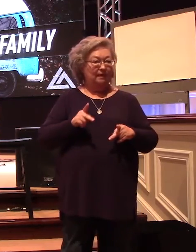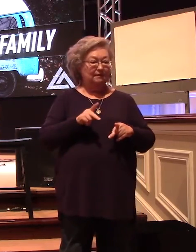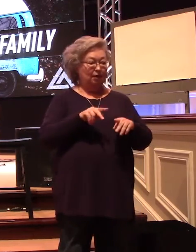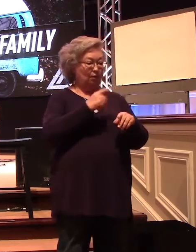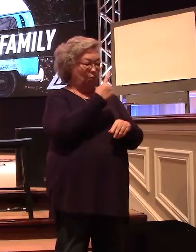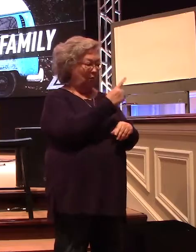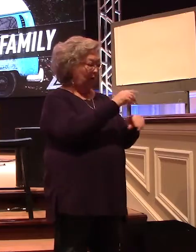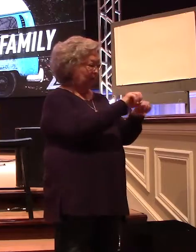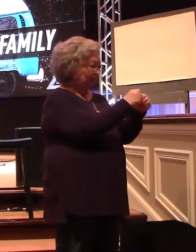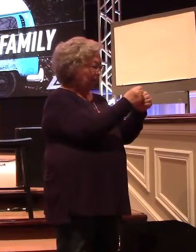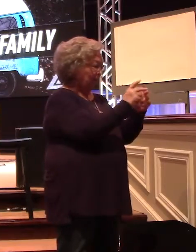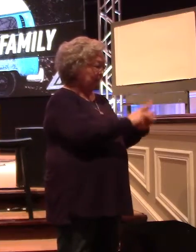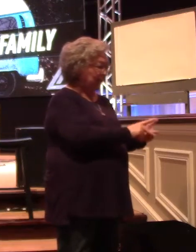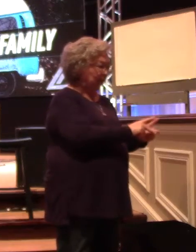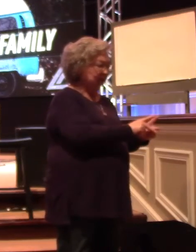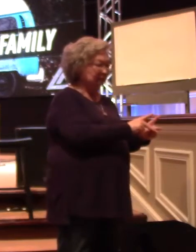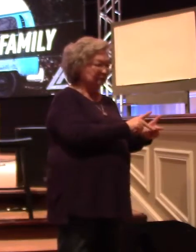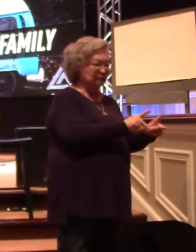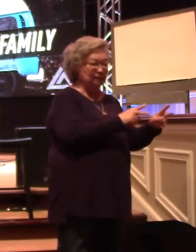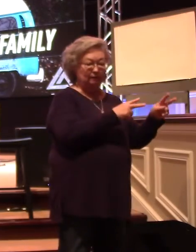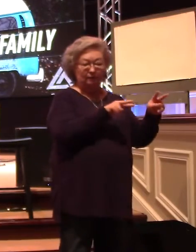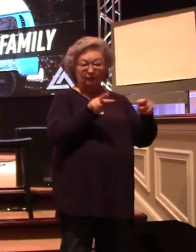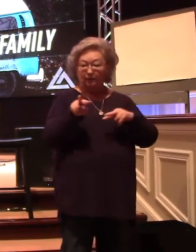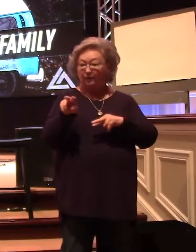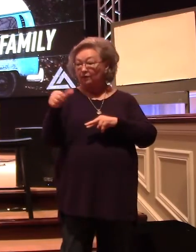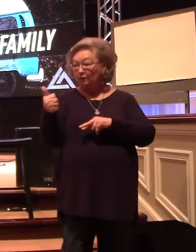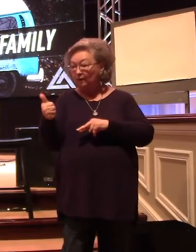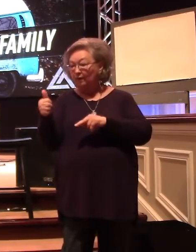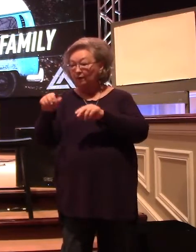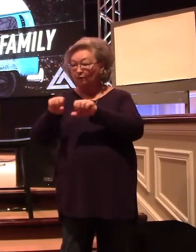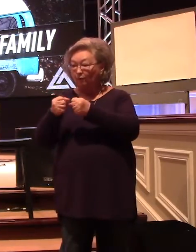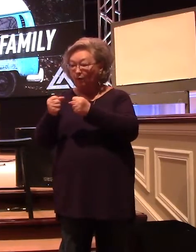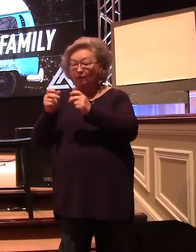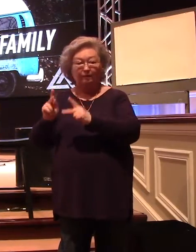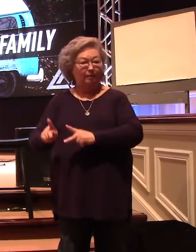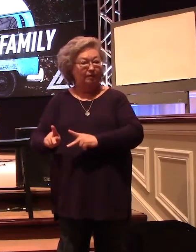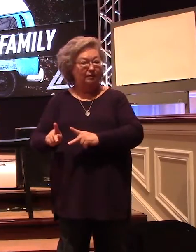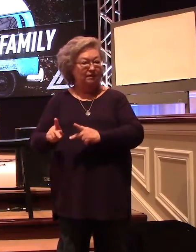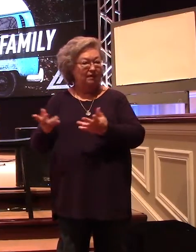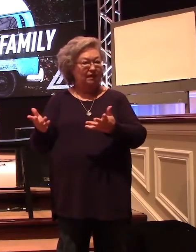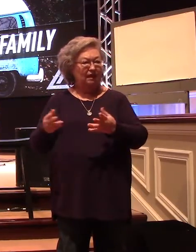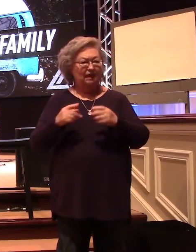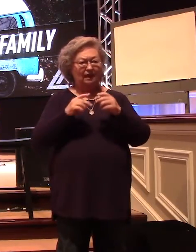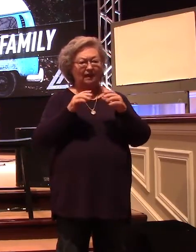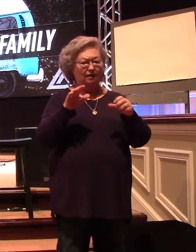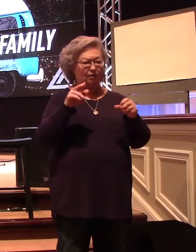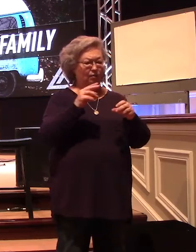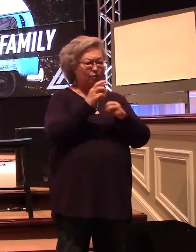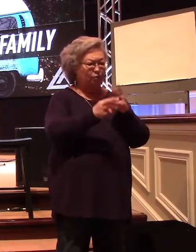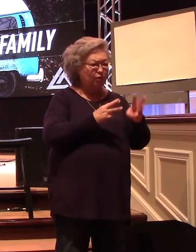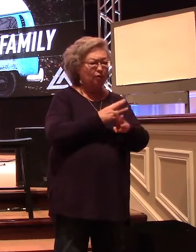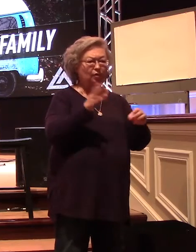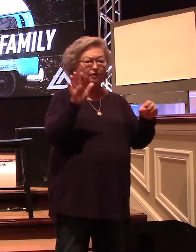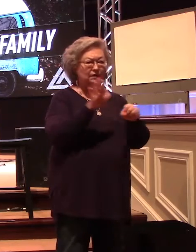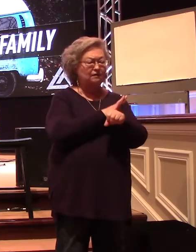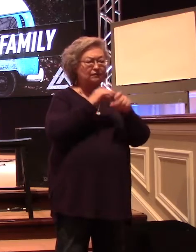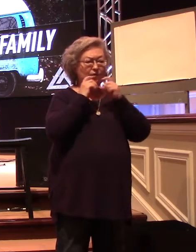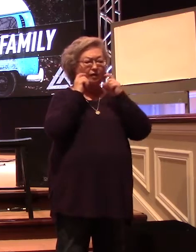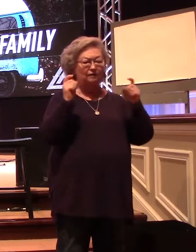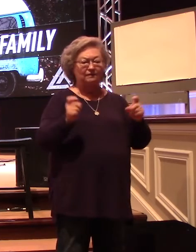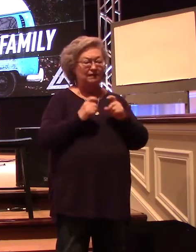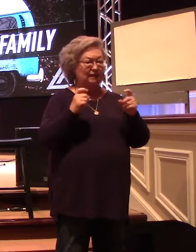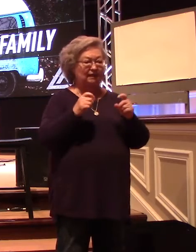person in a fallen world. That's the reality. And if Lori's looking to me to make the right decisions and do the right